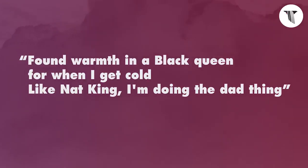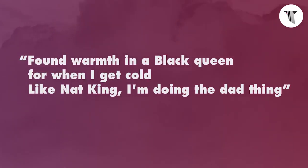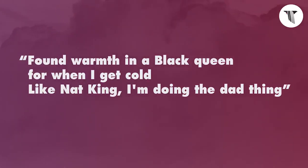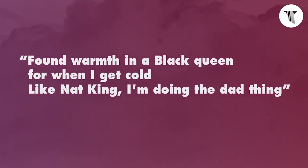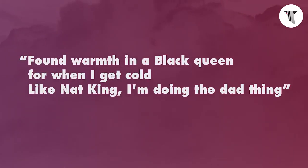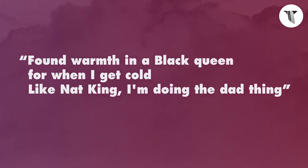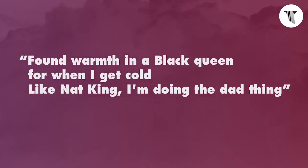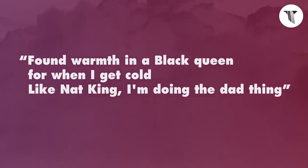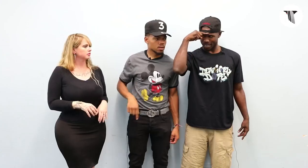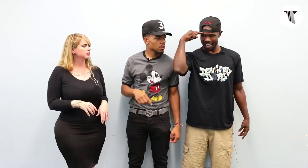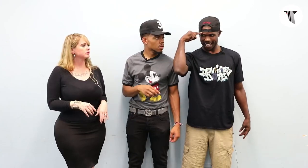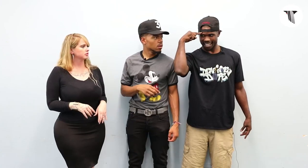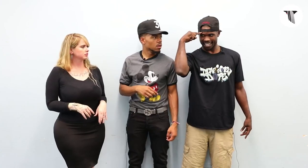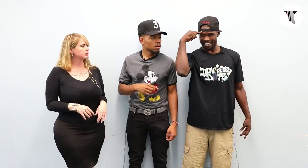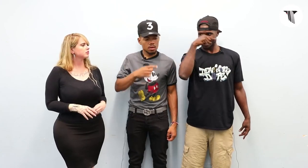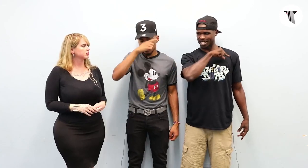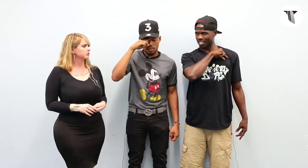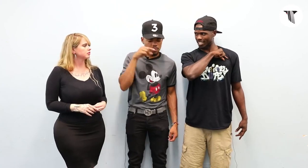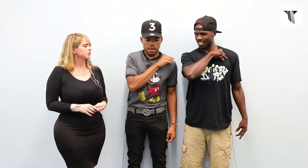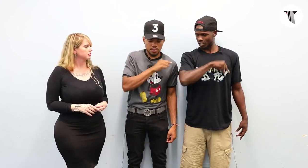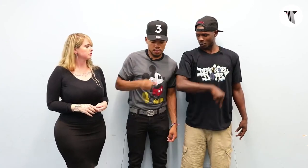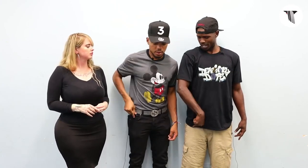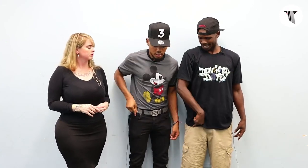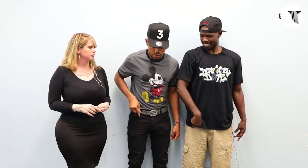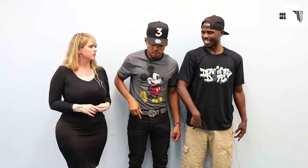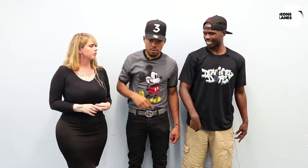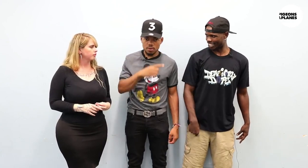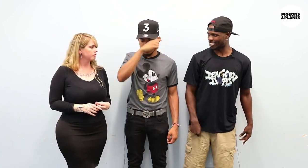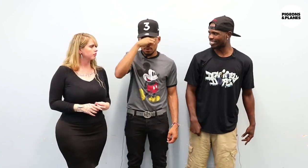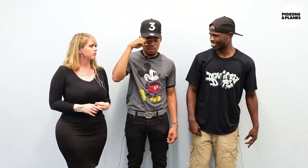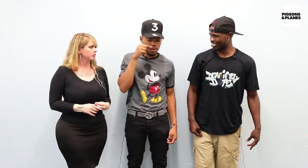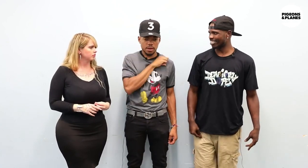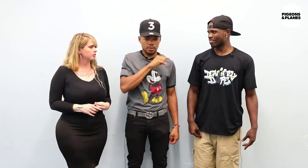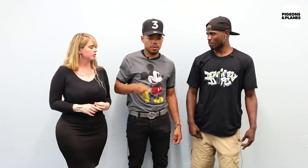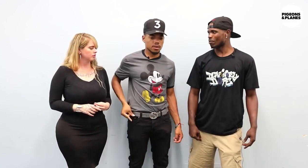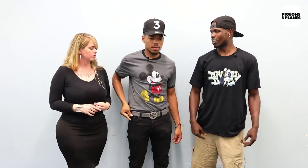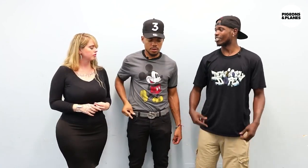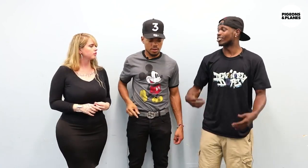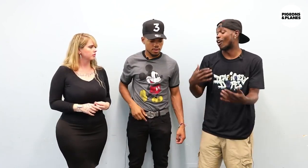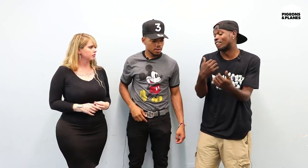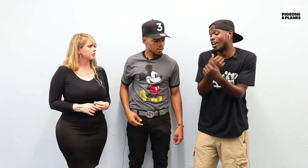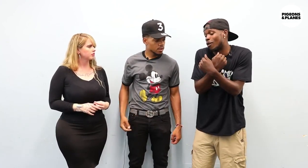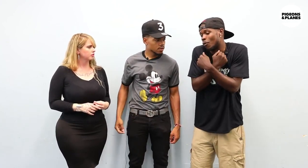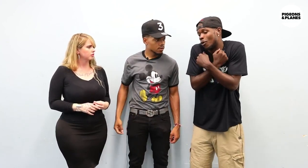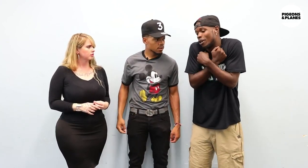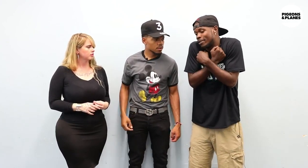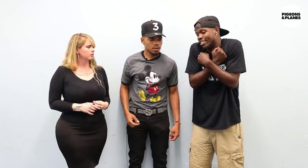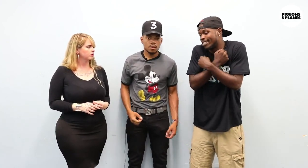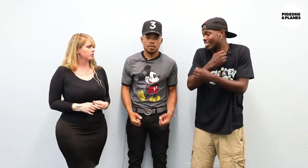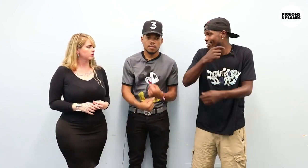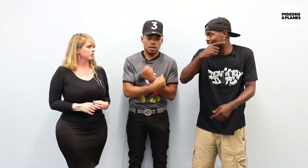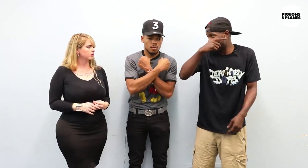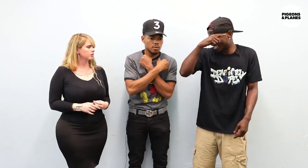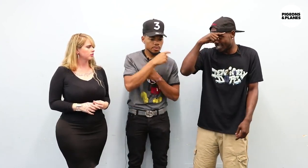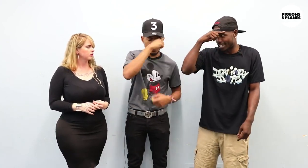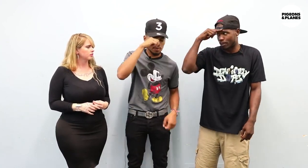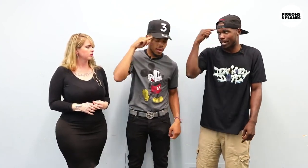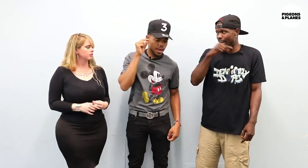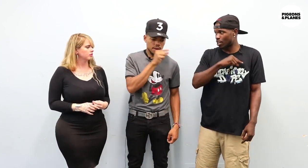the dad thing. Black queen. Queen. There you go. Black queen. So I found one. Found warmth in a black